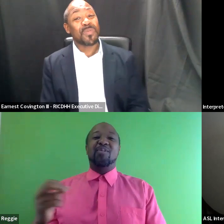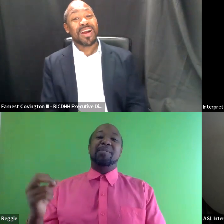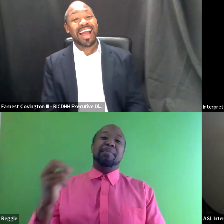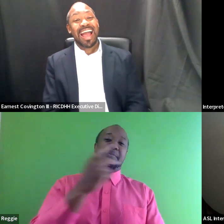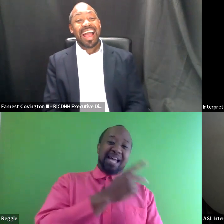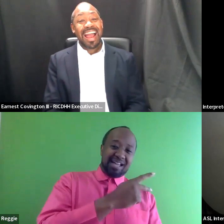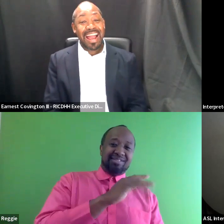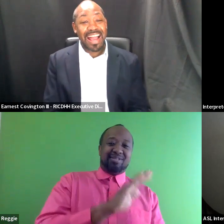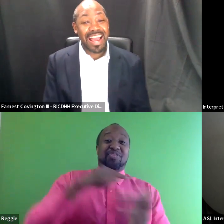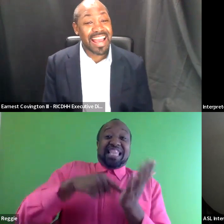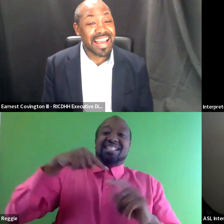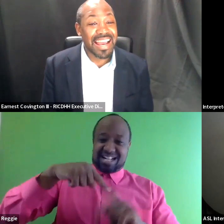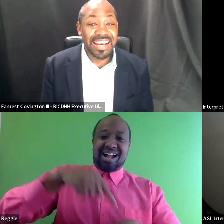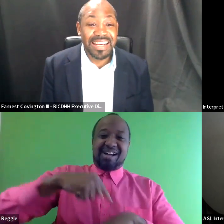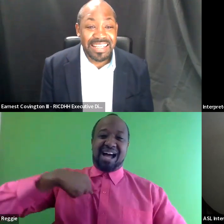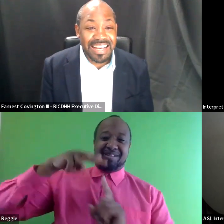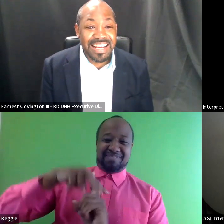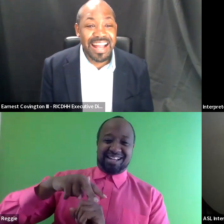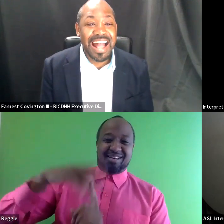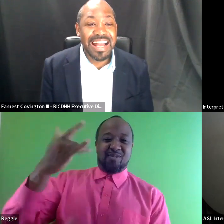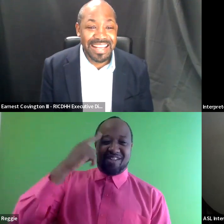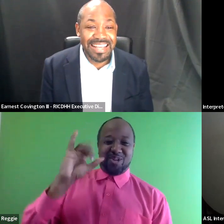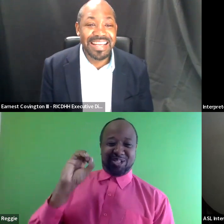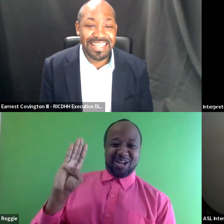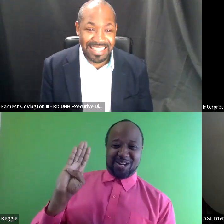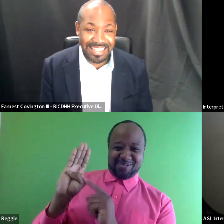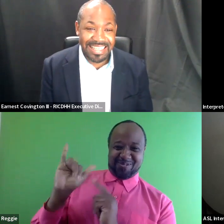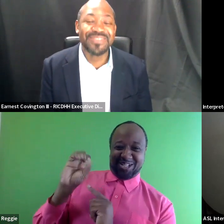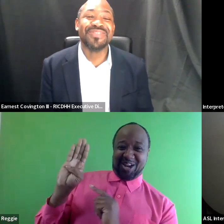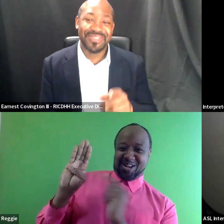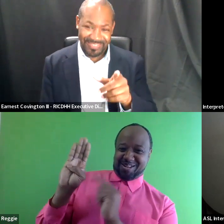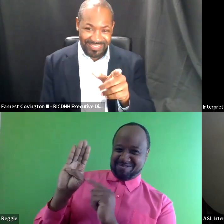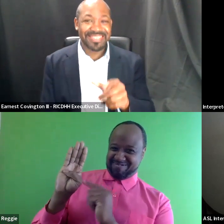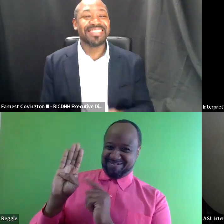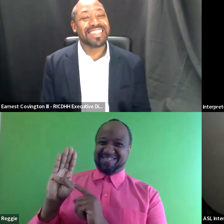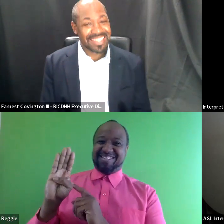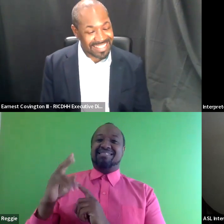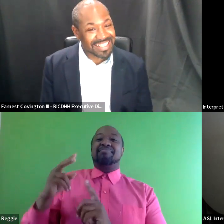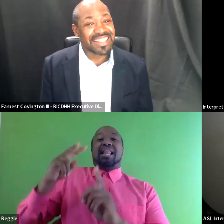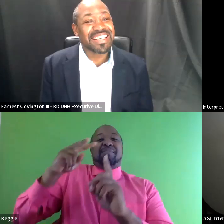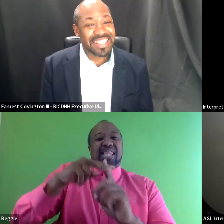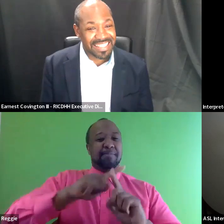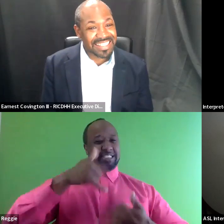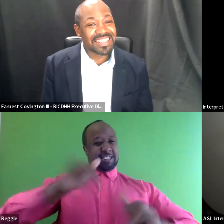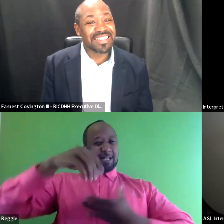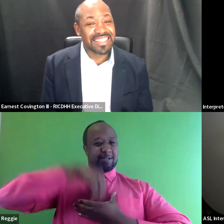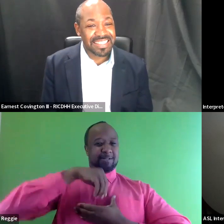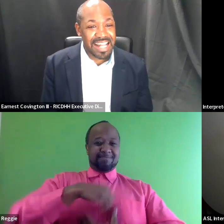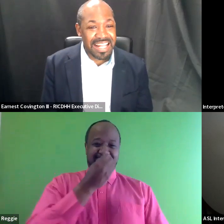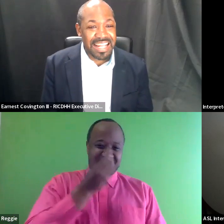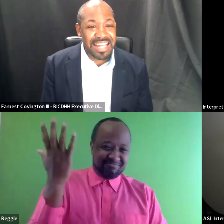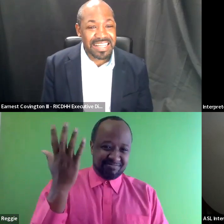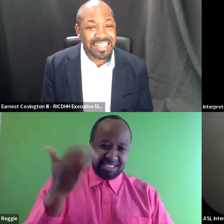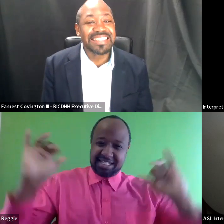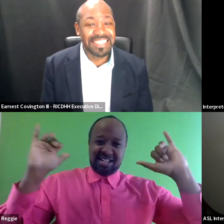was like, man, are you kidding me? Back to school? So this time I applied because it was about a job.